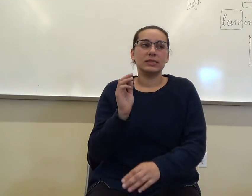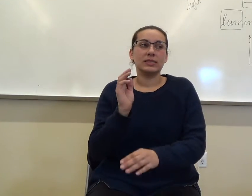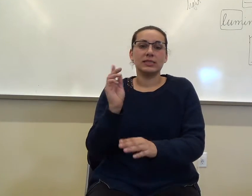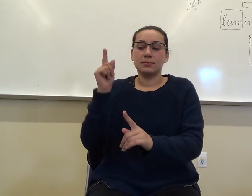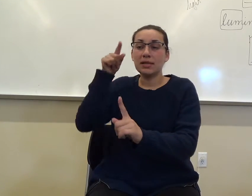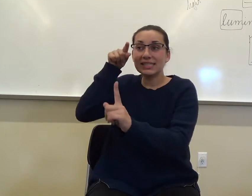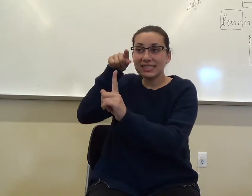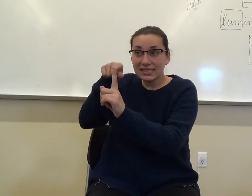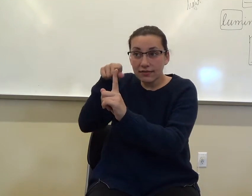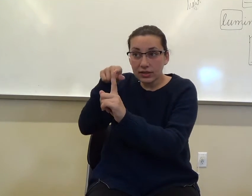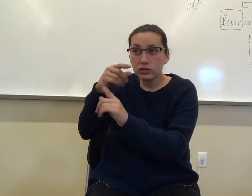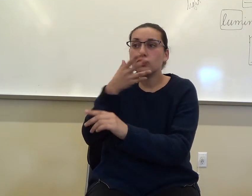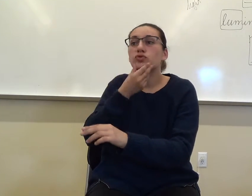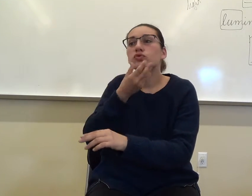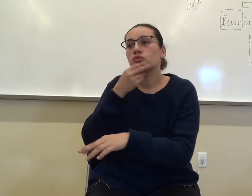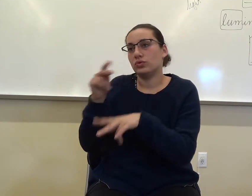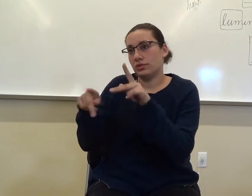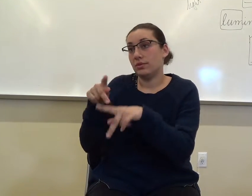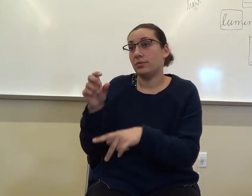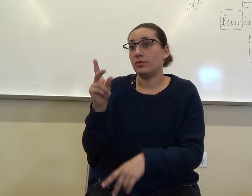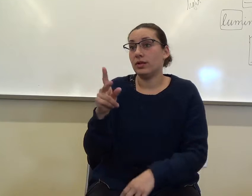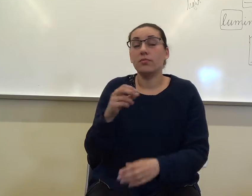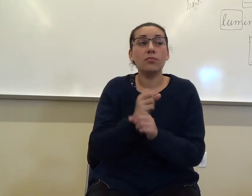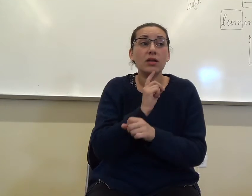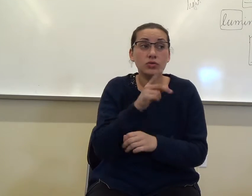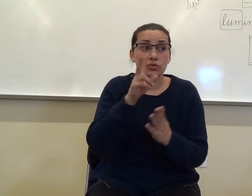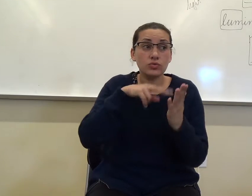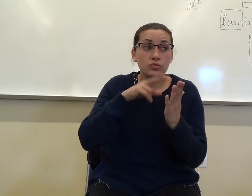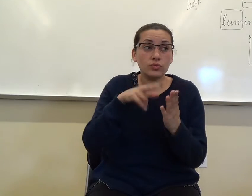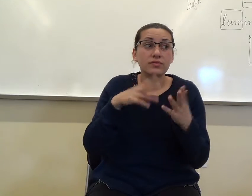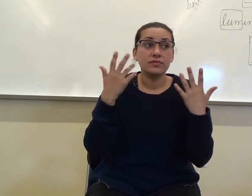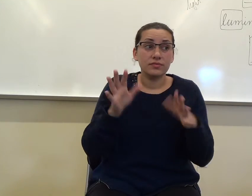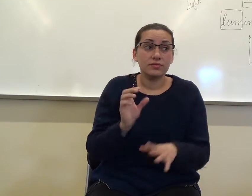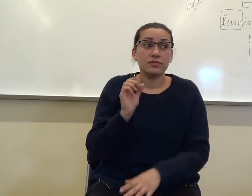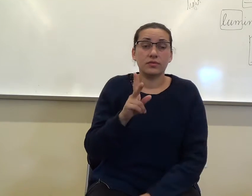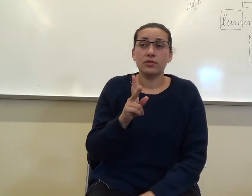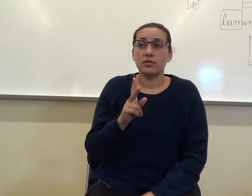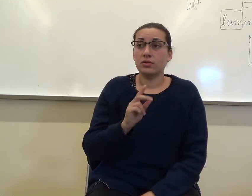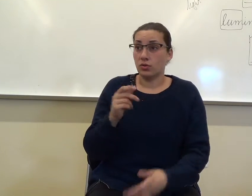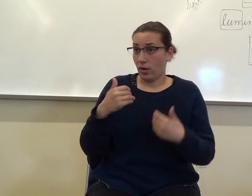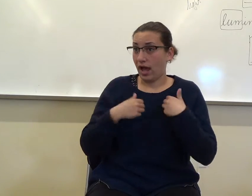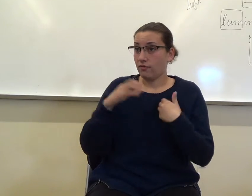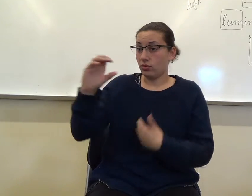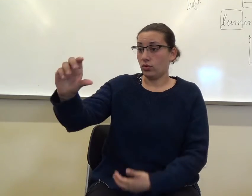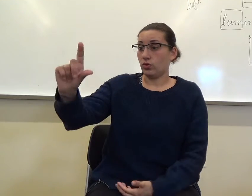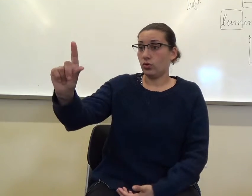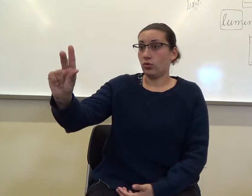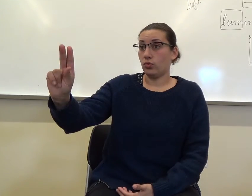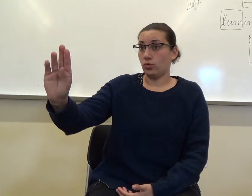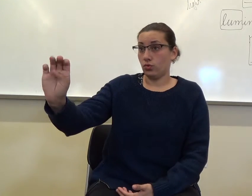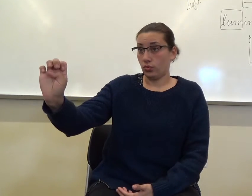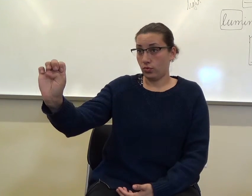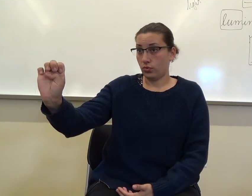a reading thing. Be sure that when you get a clue like that, that you're using the whole